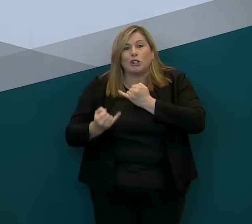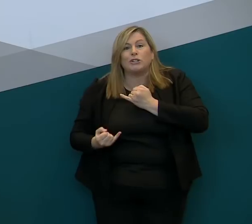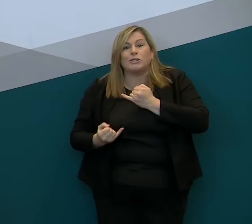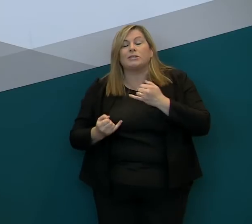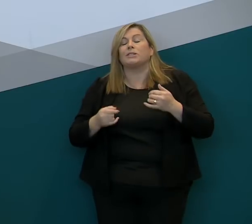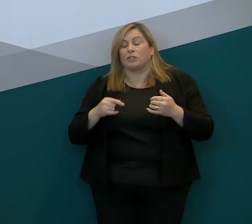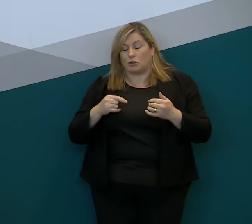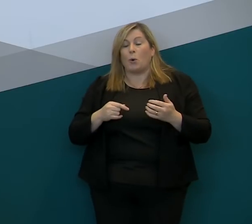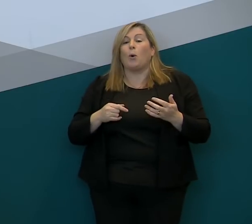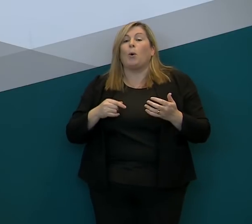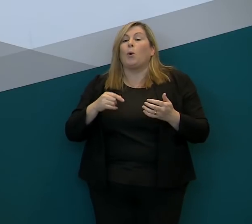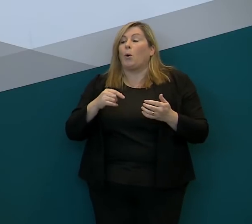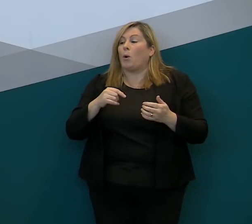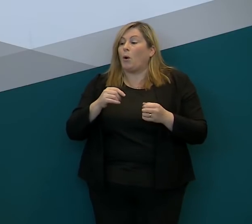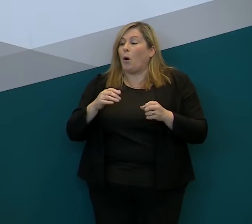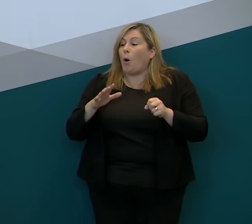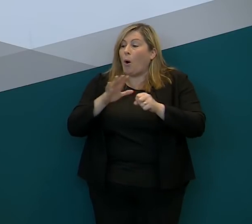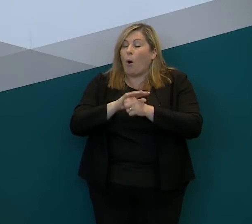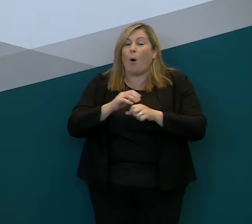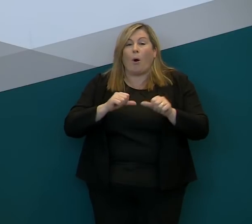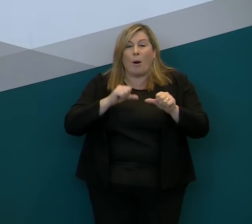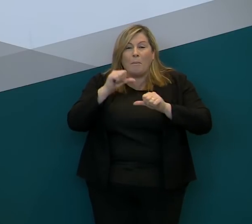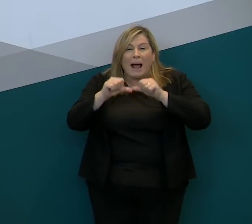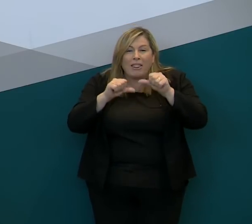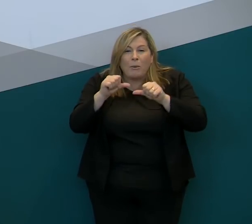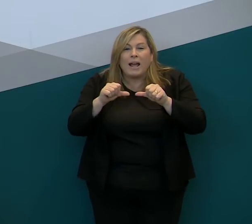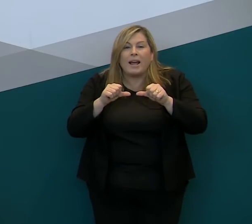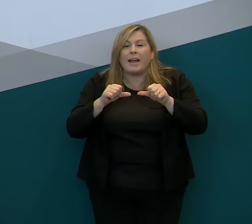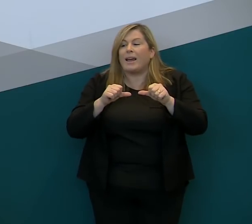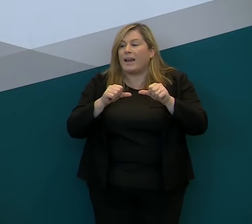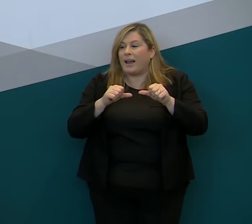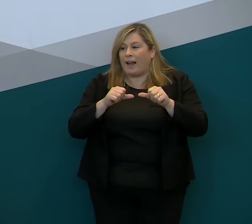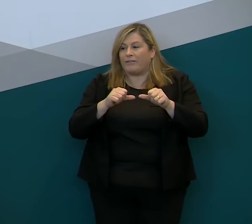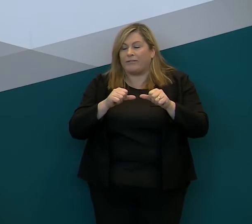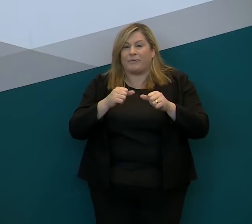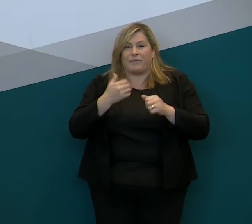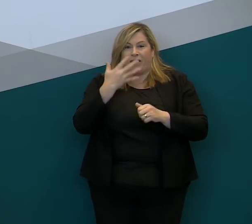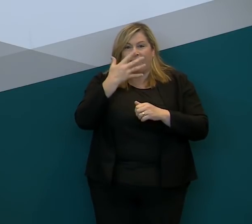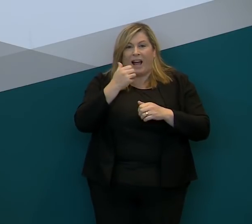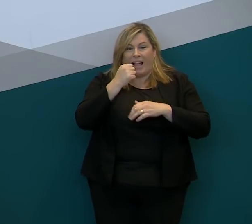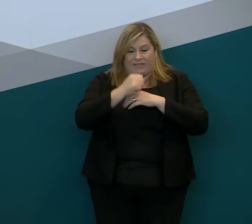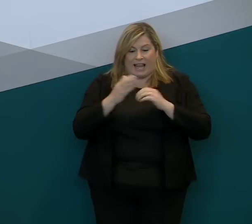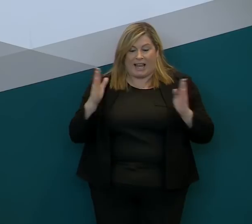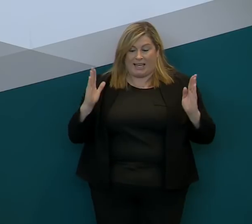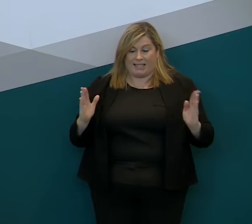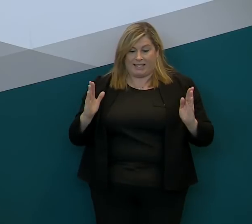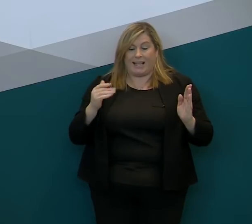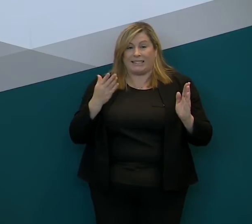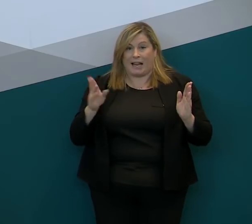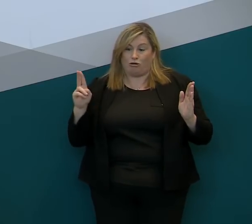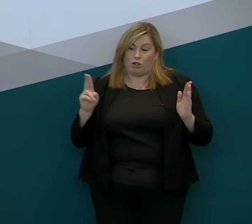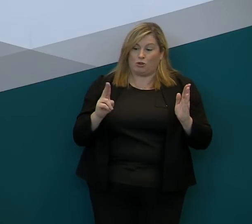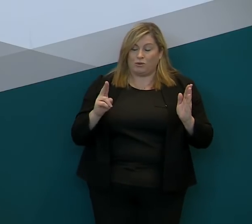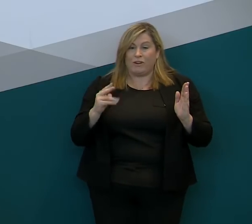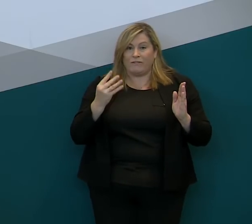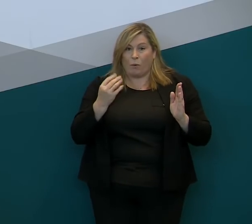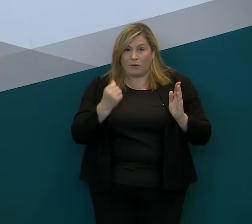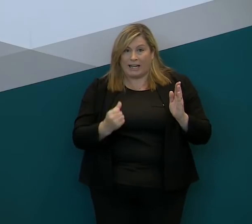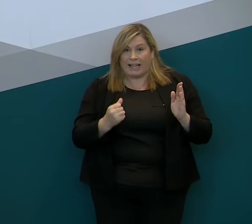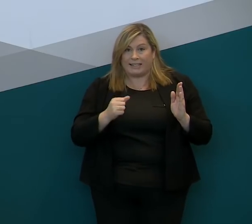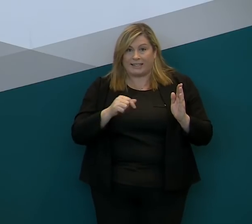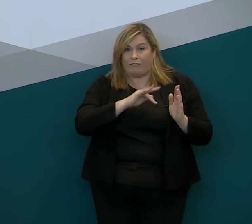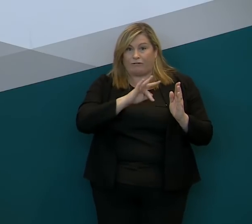So the whole pathway of the median 5 days approaching 4 days now is from a